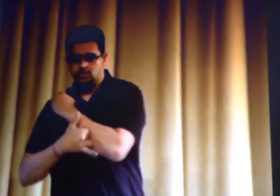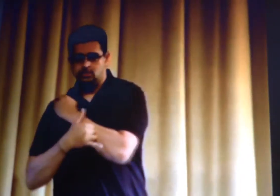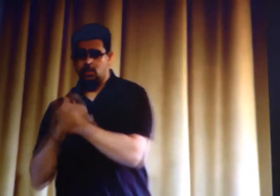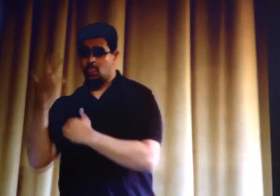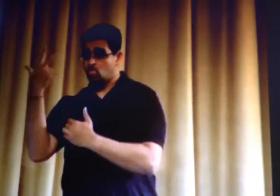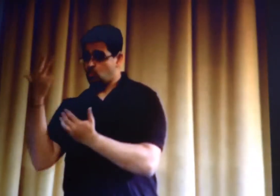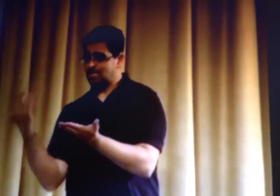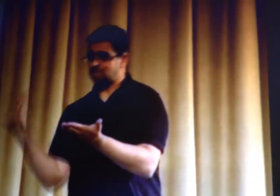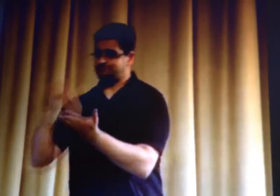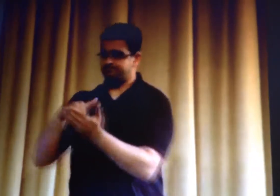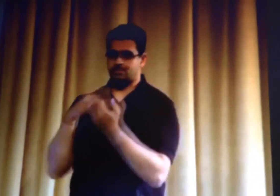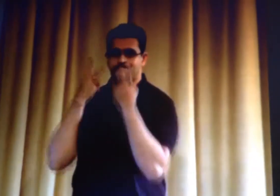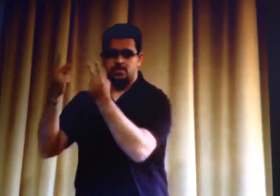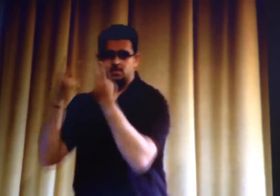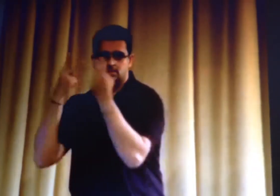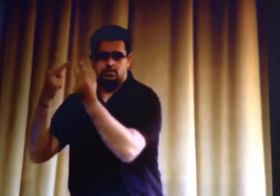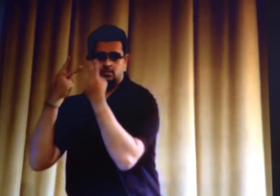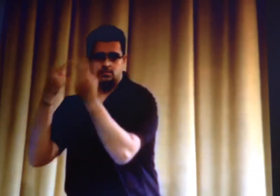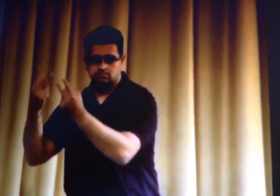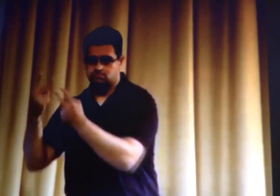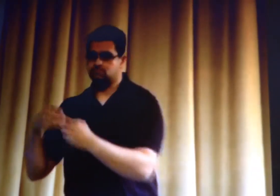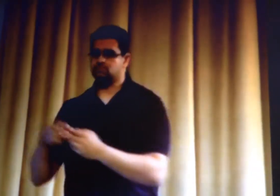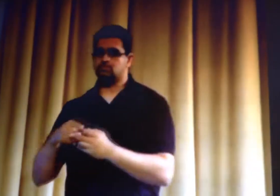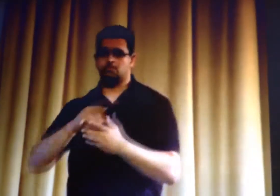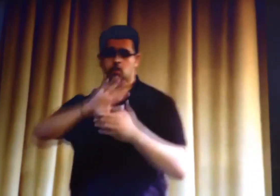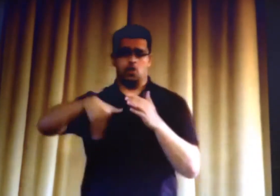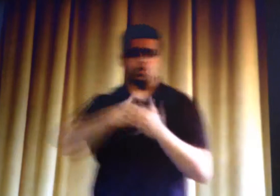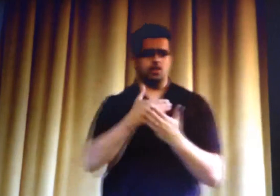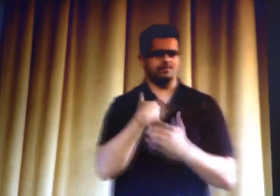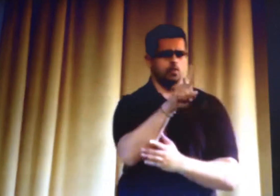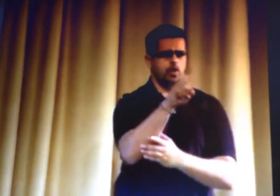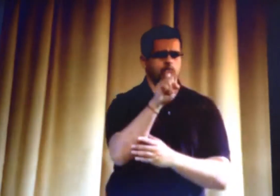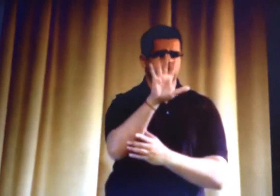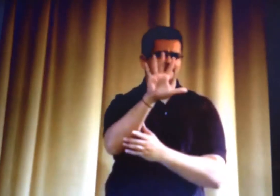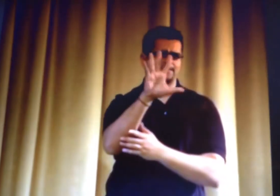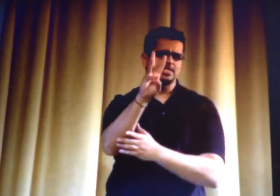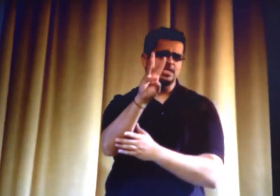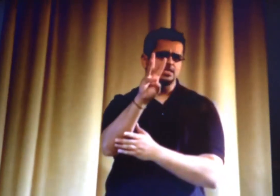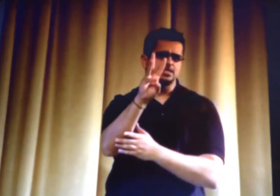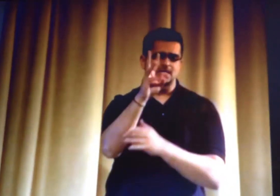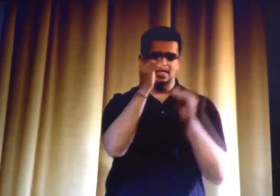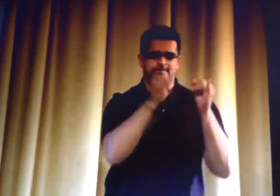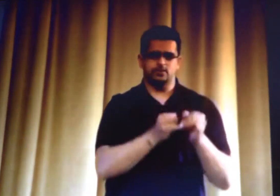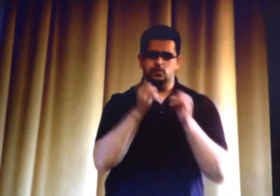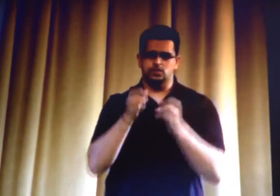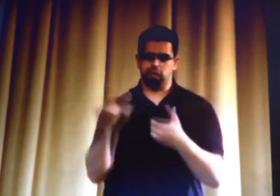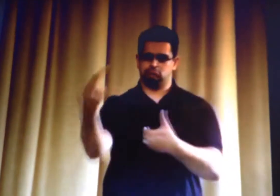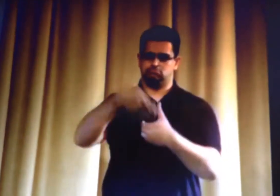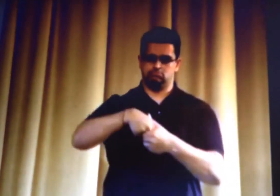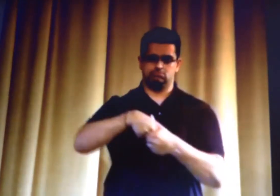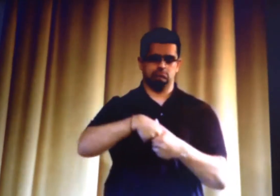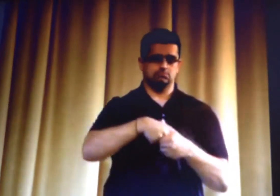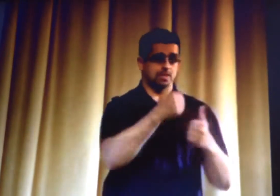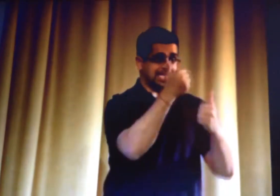Five different countries set up the program. Three thousand people had visited. About 156 people joined.